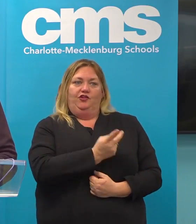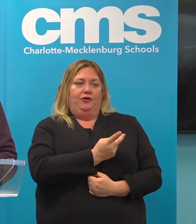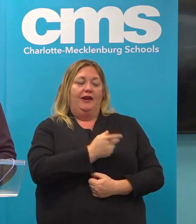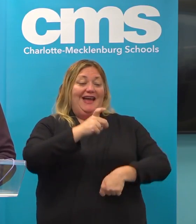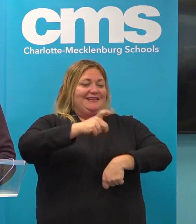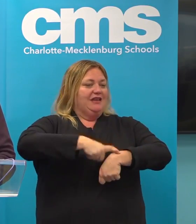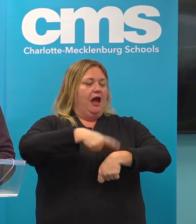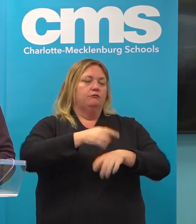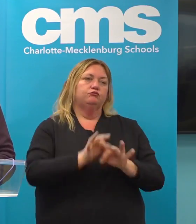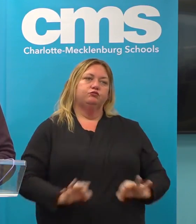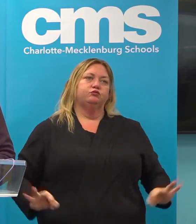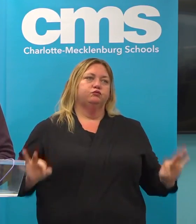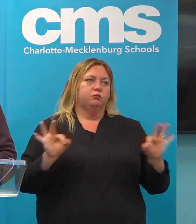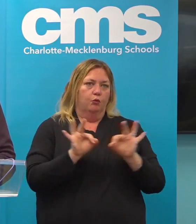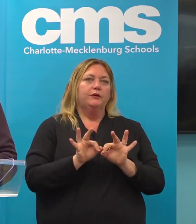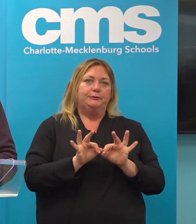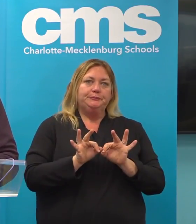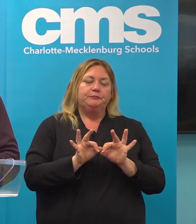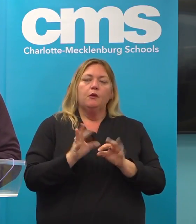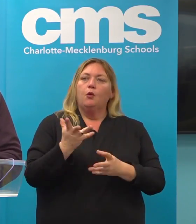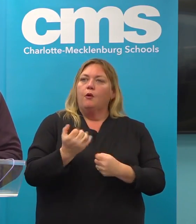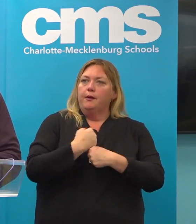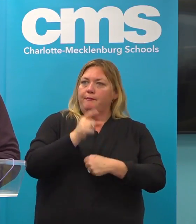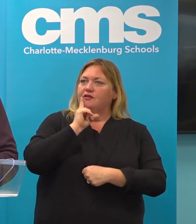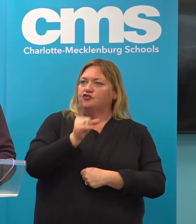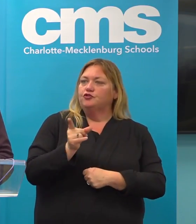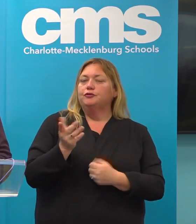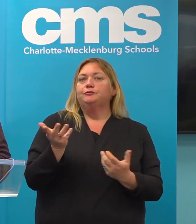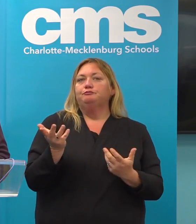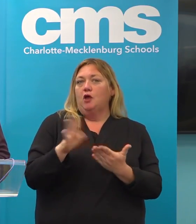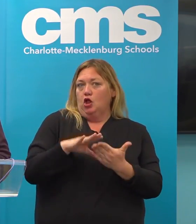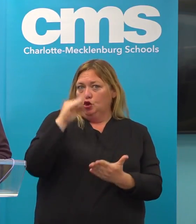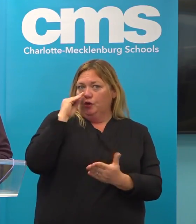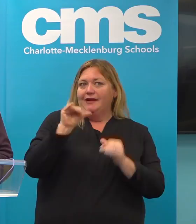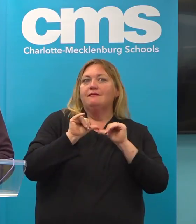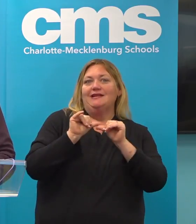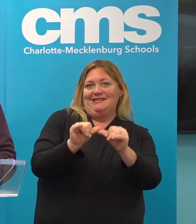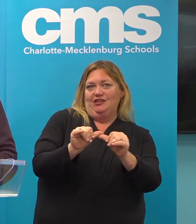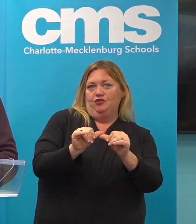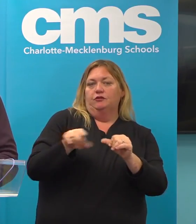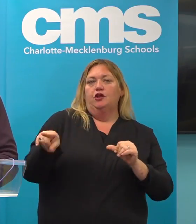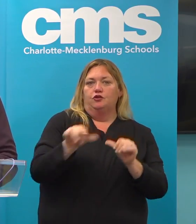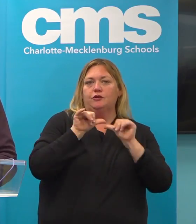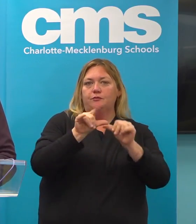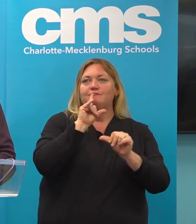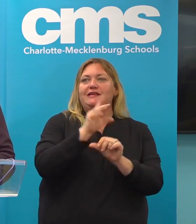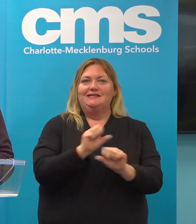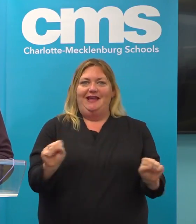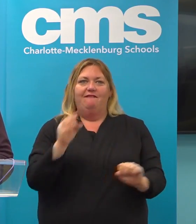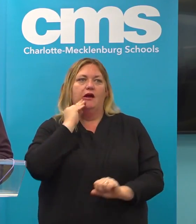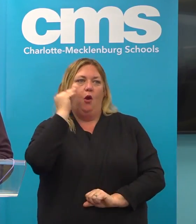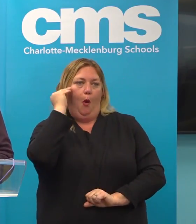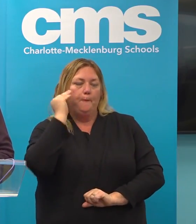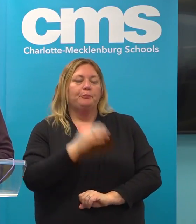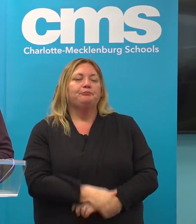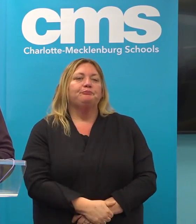Timing is of the essence, and we want to make sure that, again, learning continues and you continue to be safe at